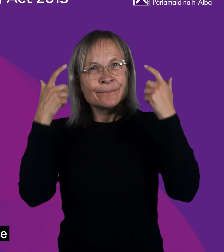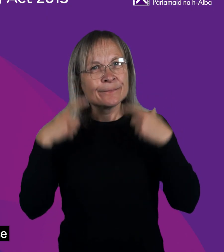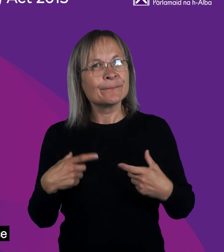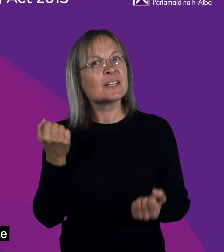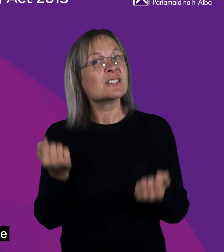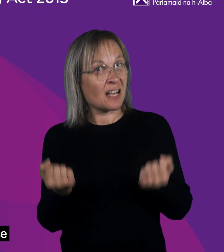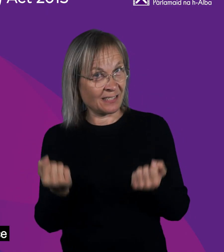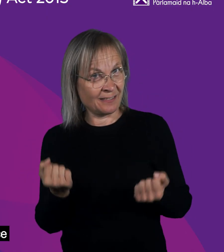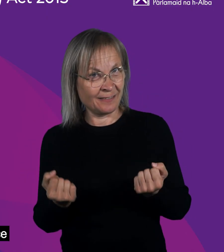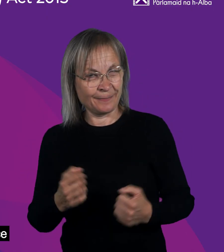Justice.